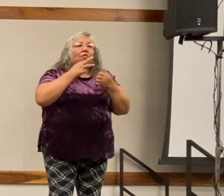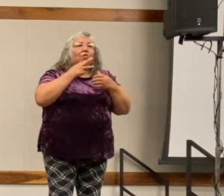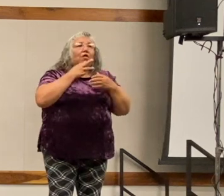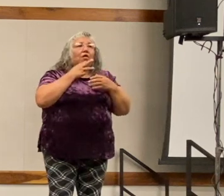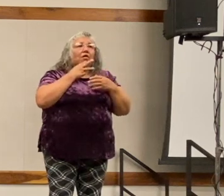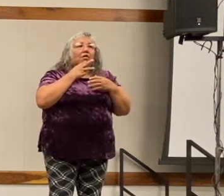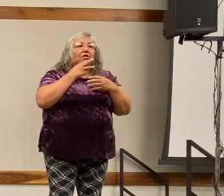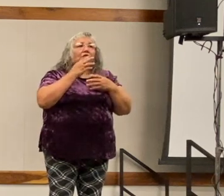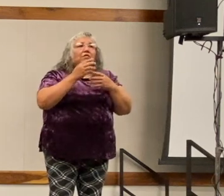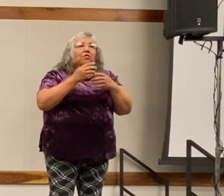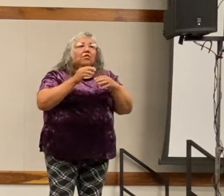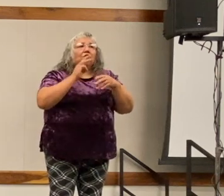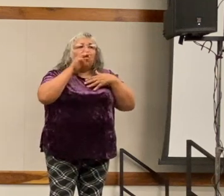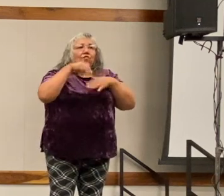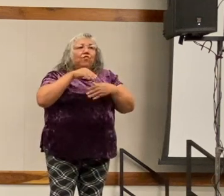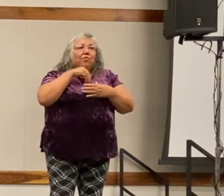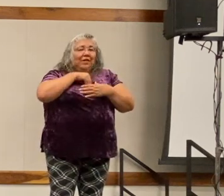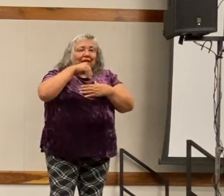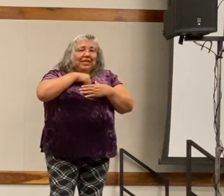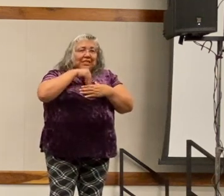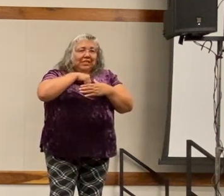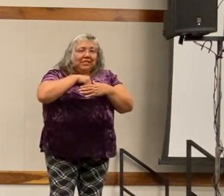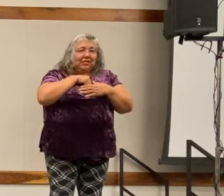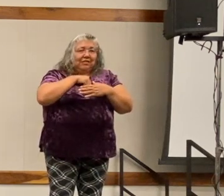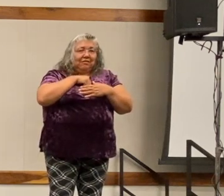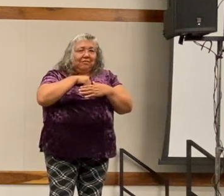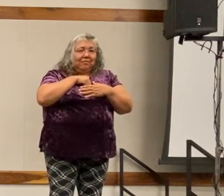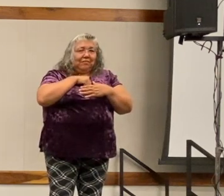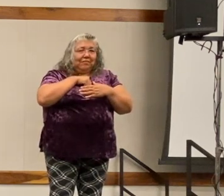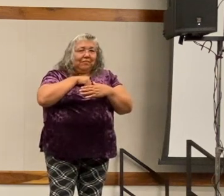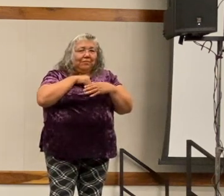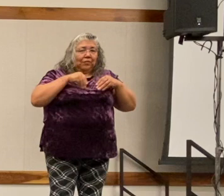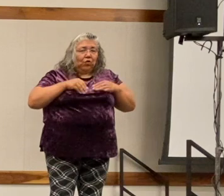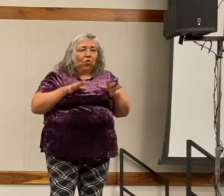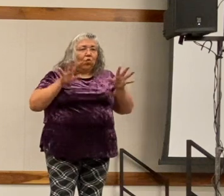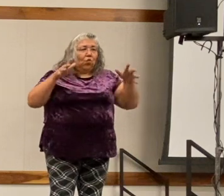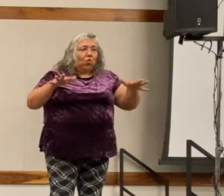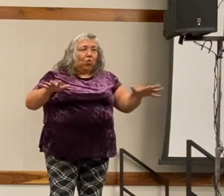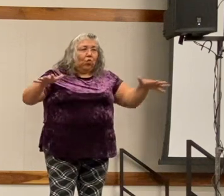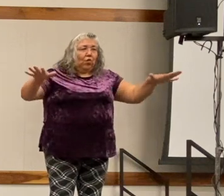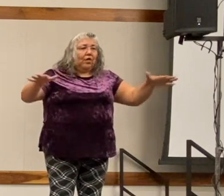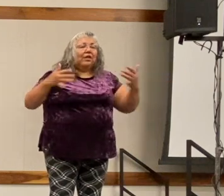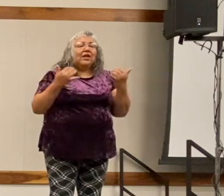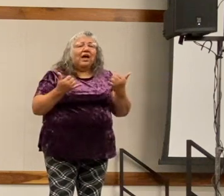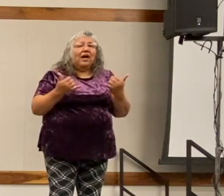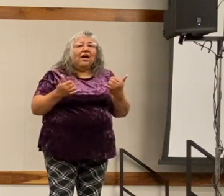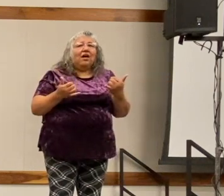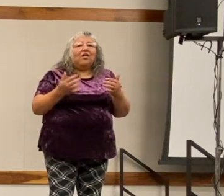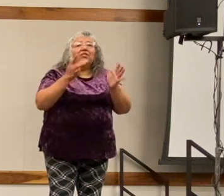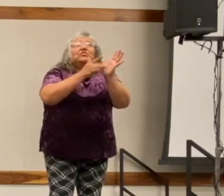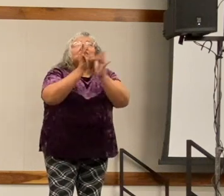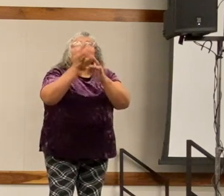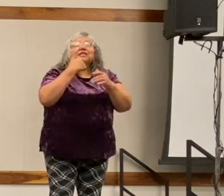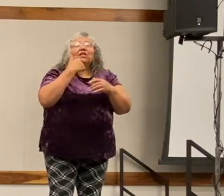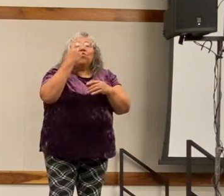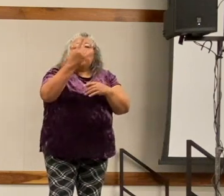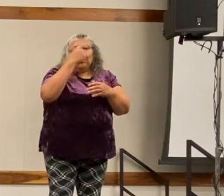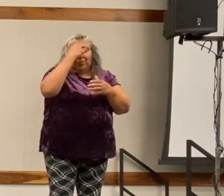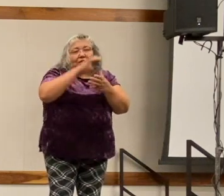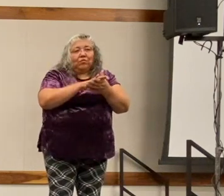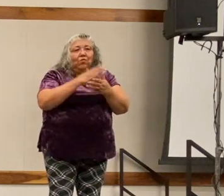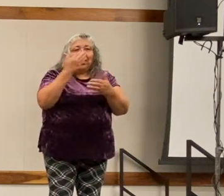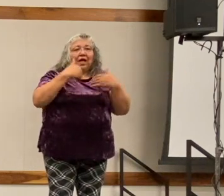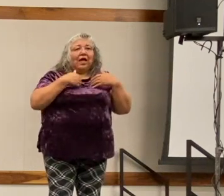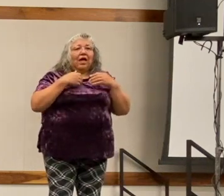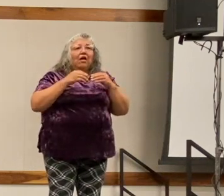water flow from deep within him. Listen, Jesus says, the one who believes in me will have